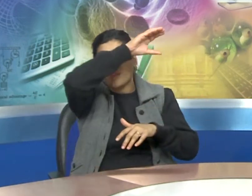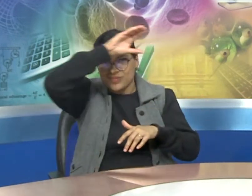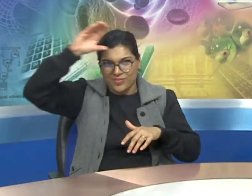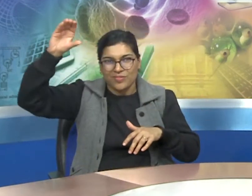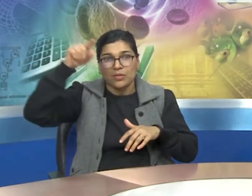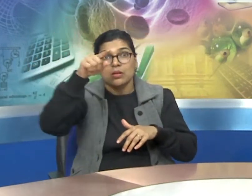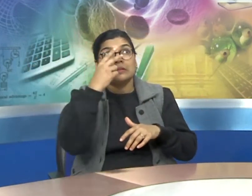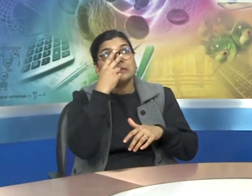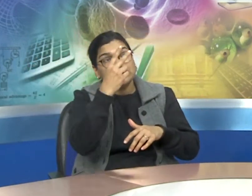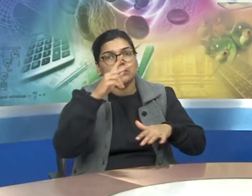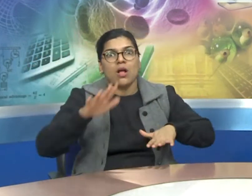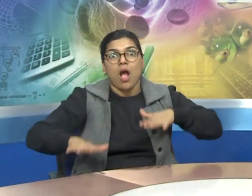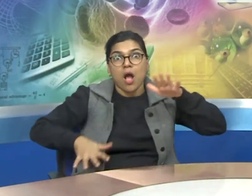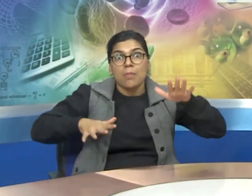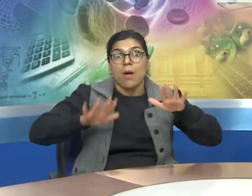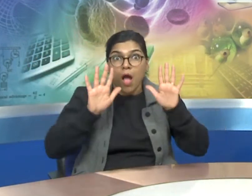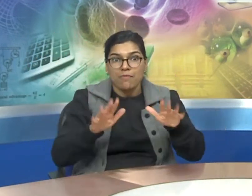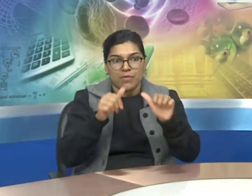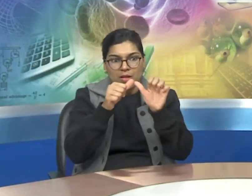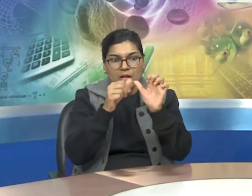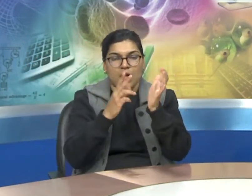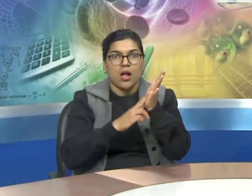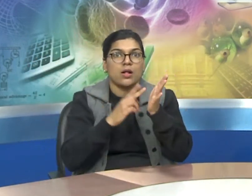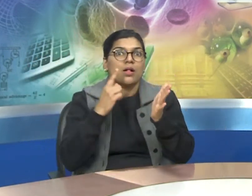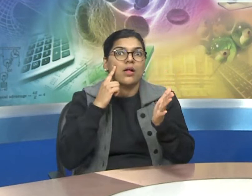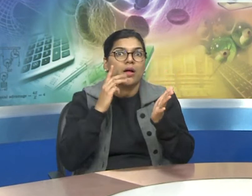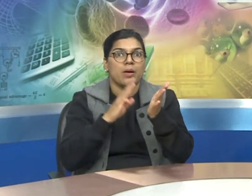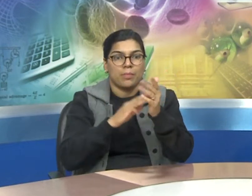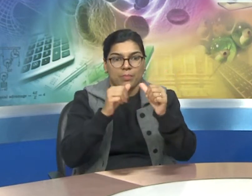any slide have some animation in it